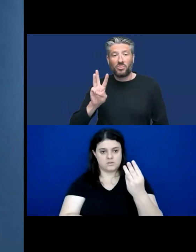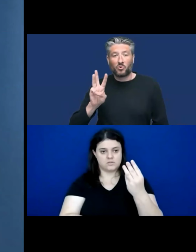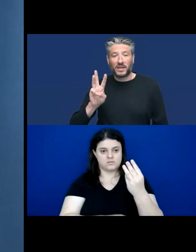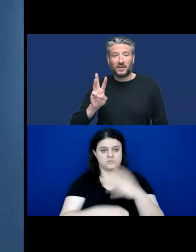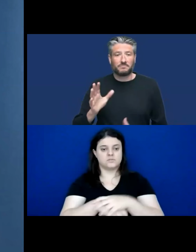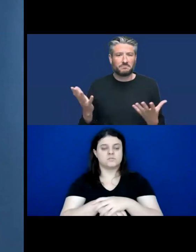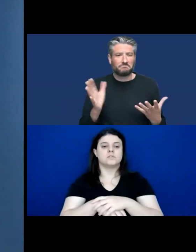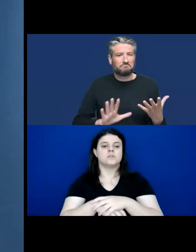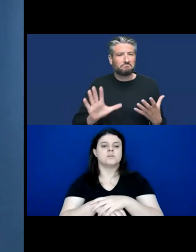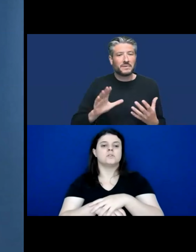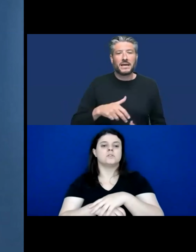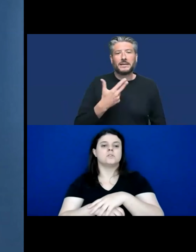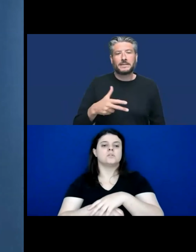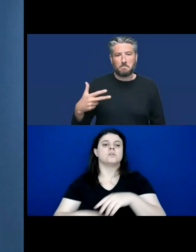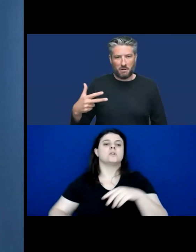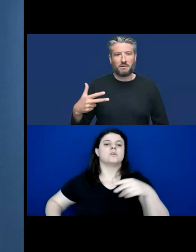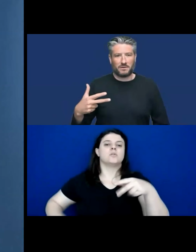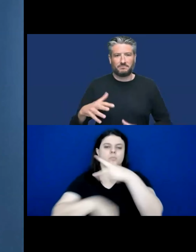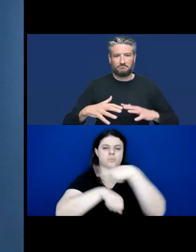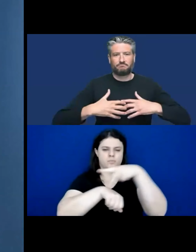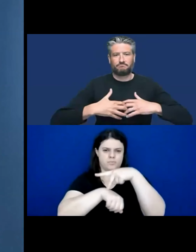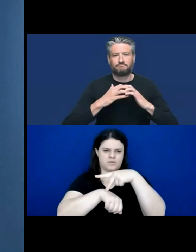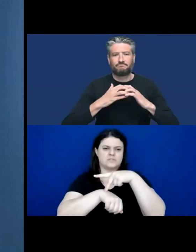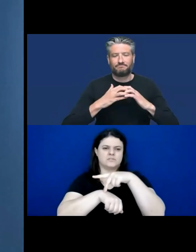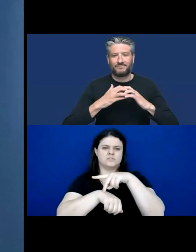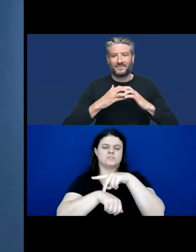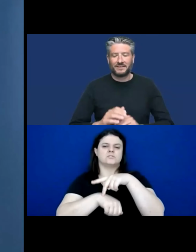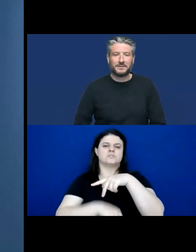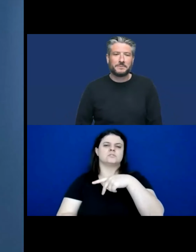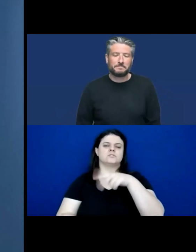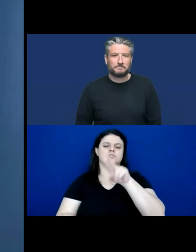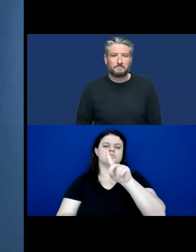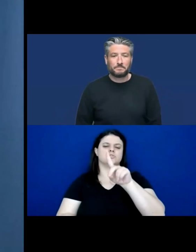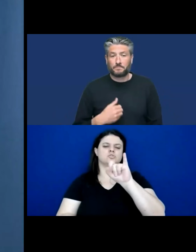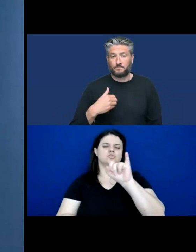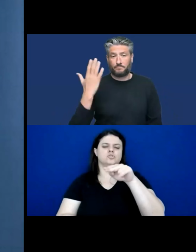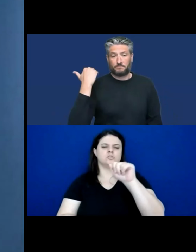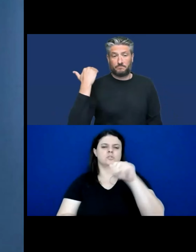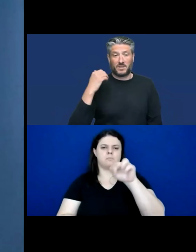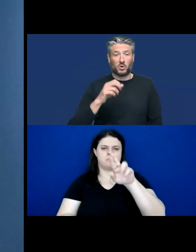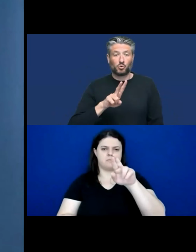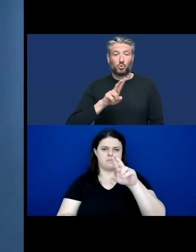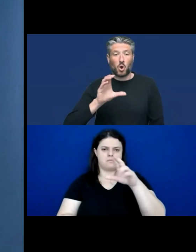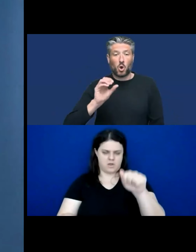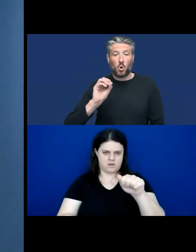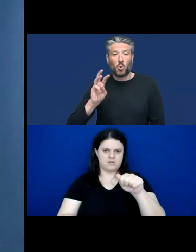At that time, most of the organizations which were included were from